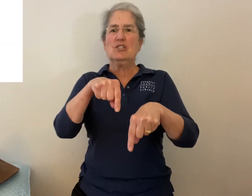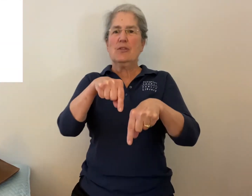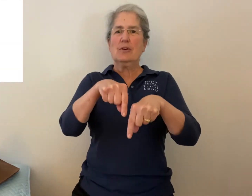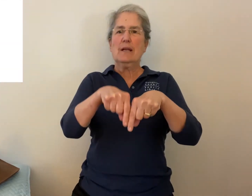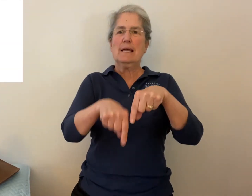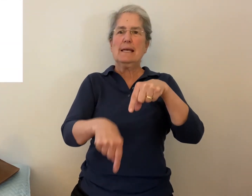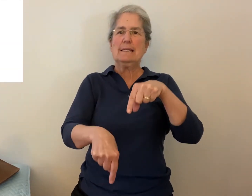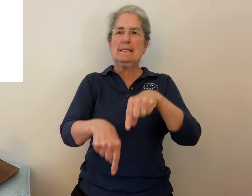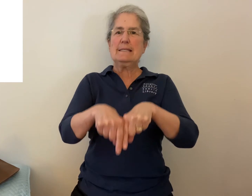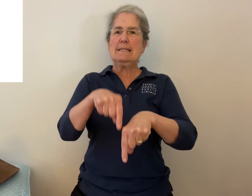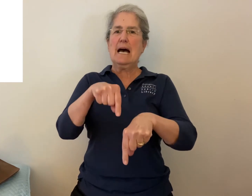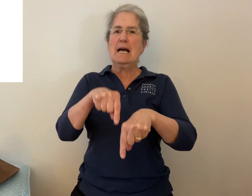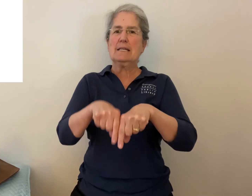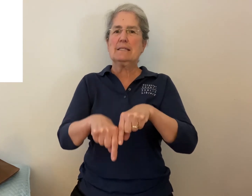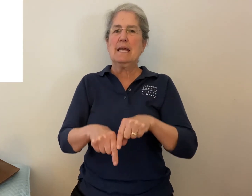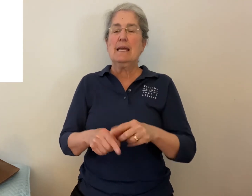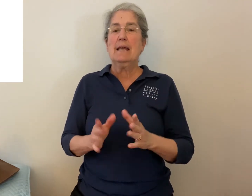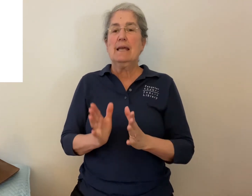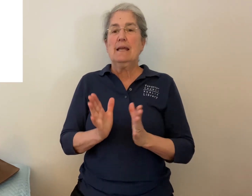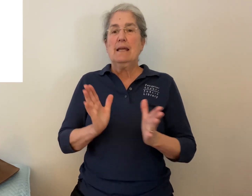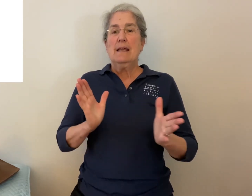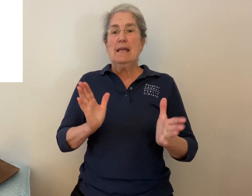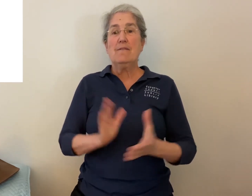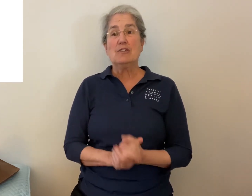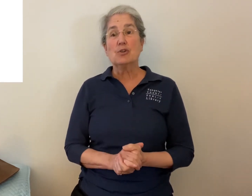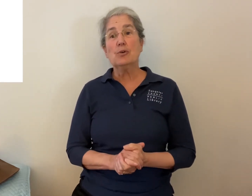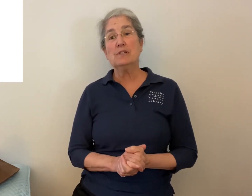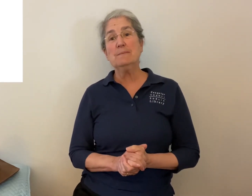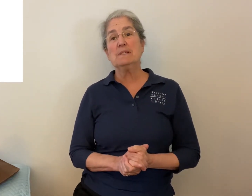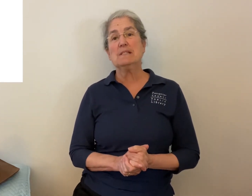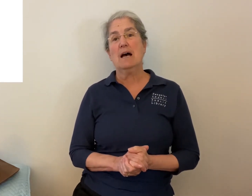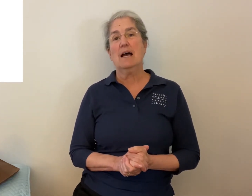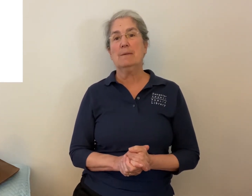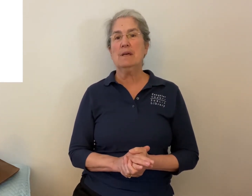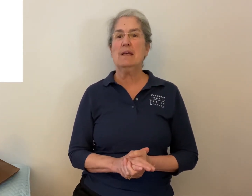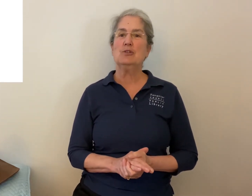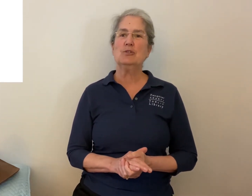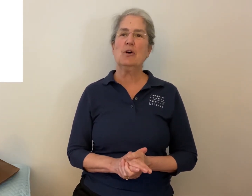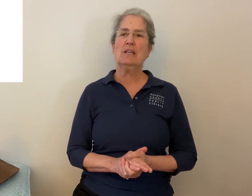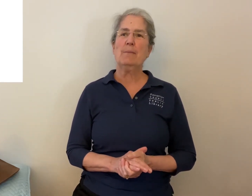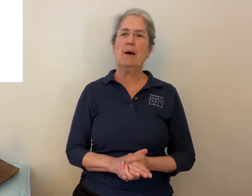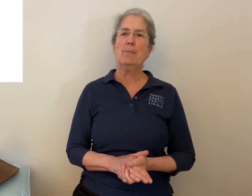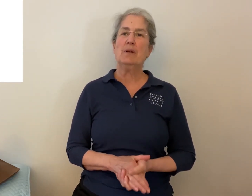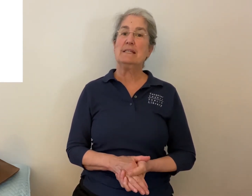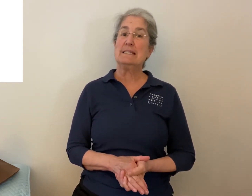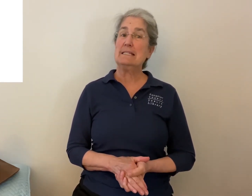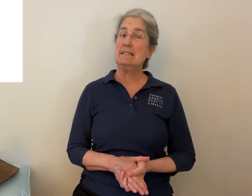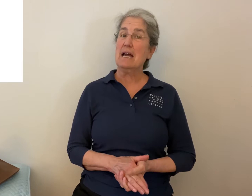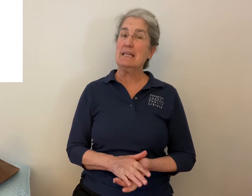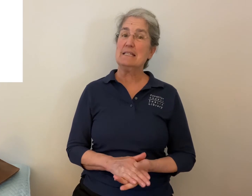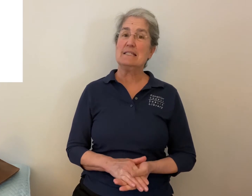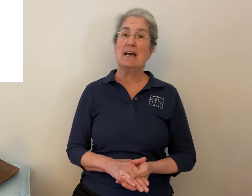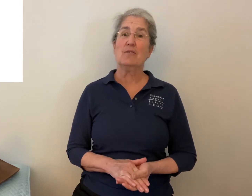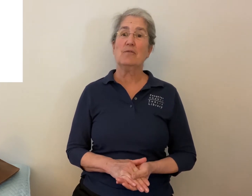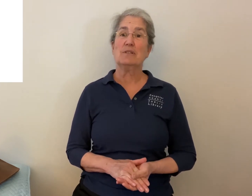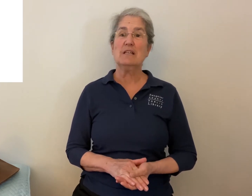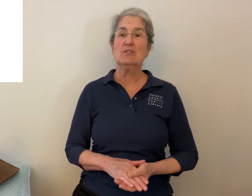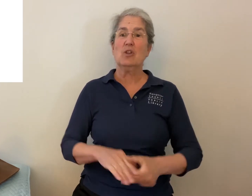other. Socks. If it's Christmas time and you're talking about putting stockings out for Santa